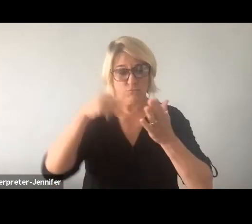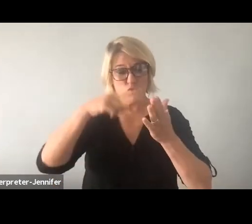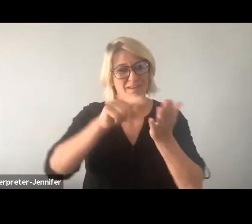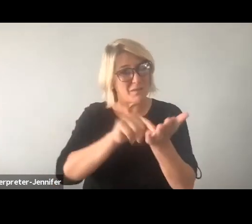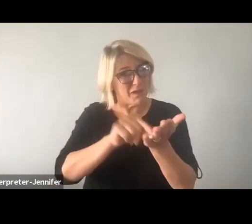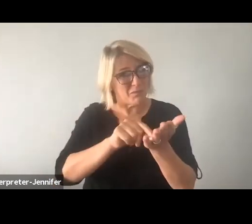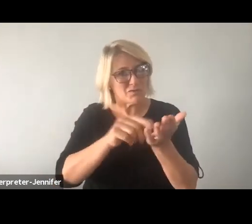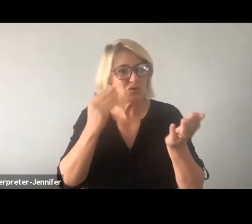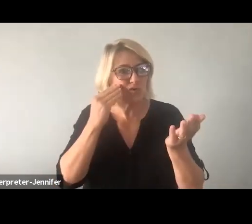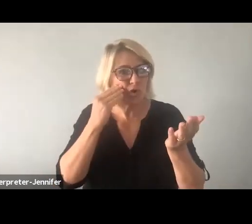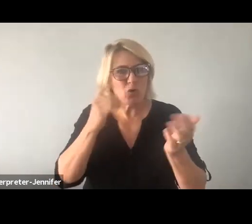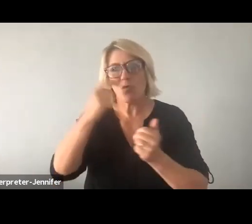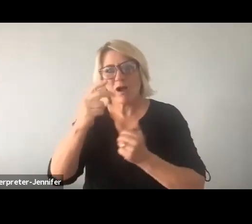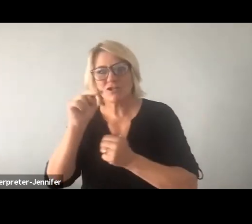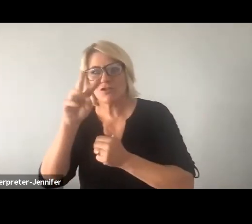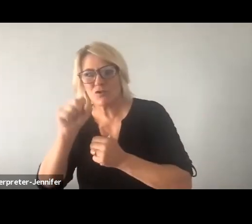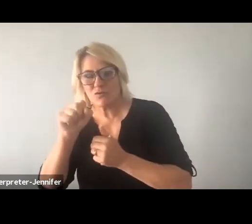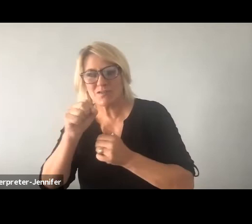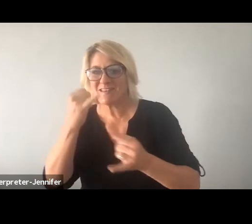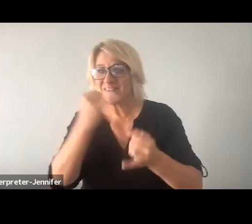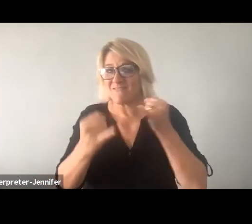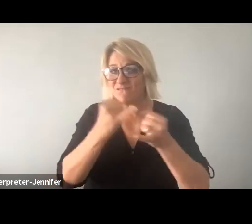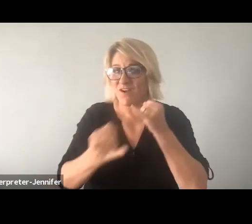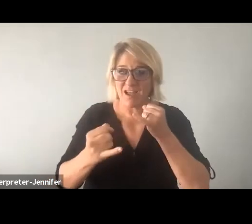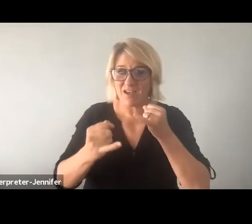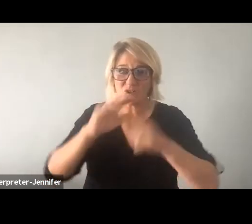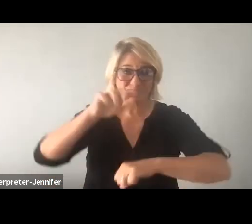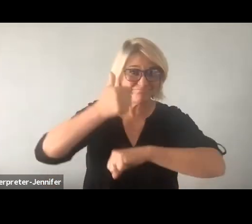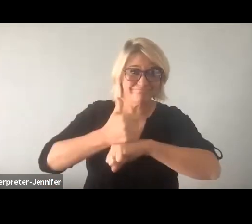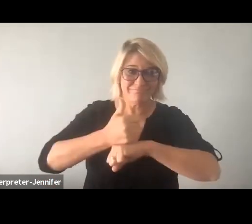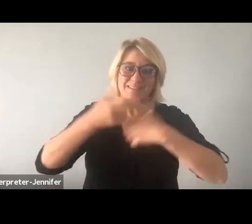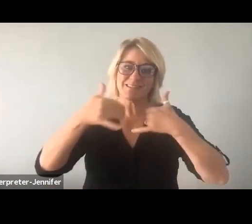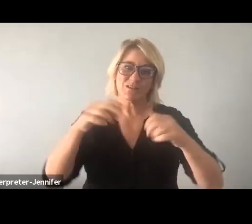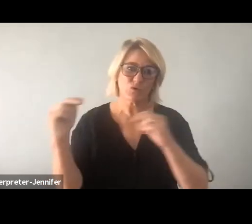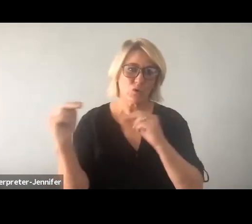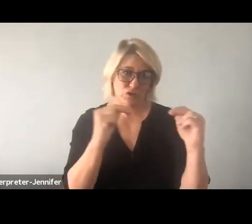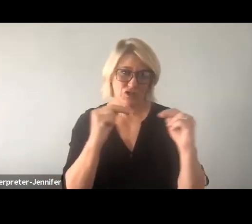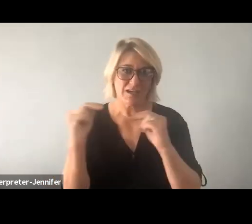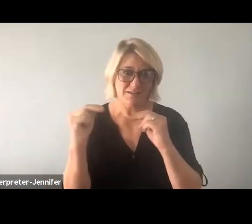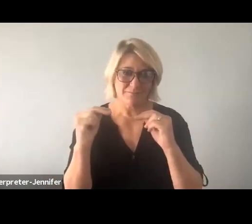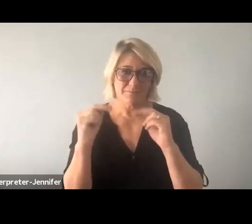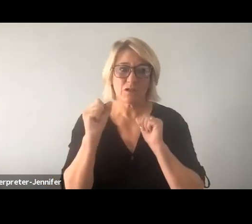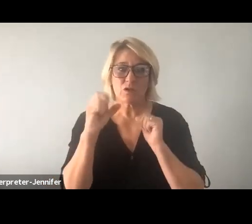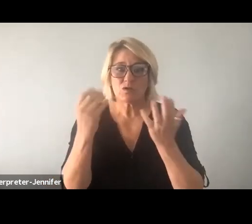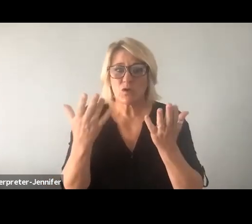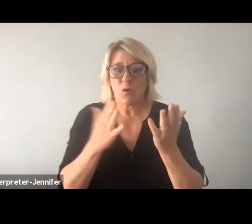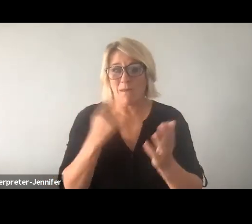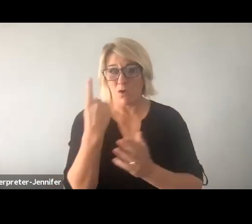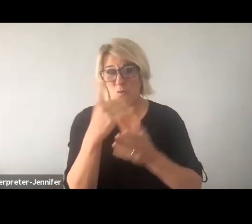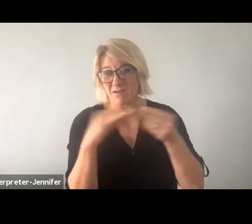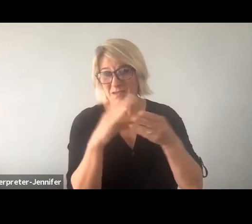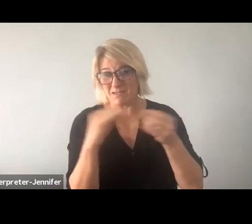or watch the news, the final framework is still being negotiated. So what is my one message to